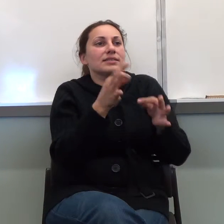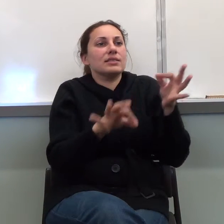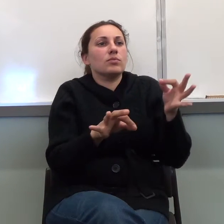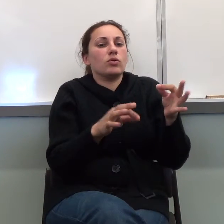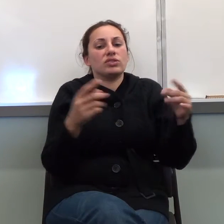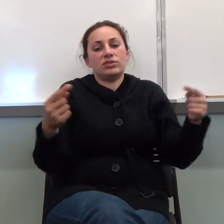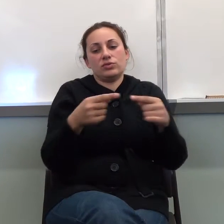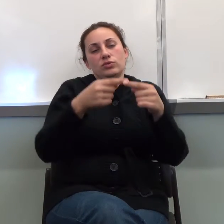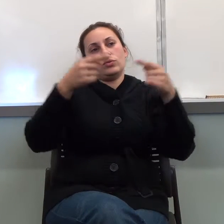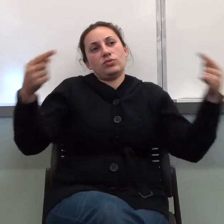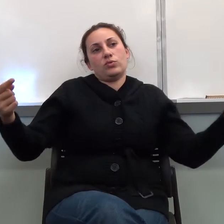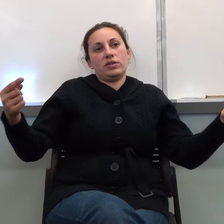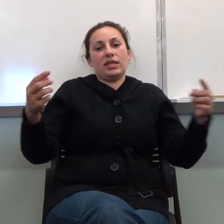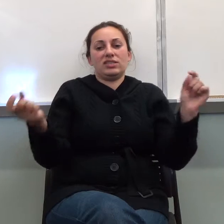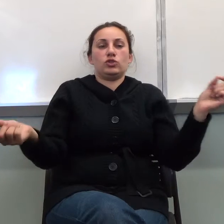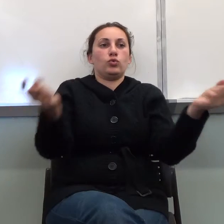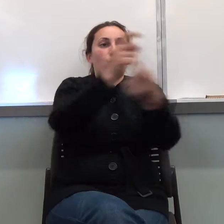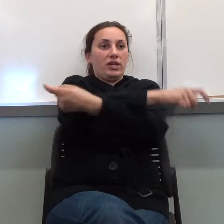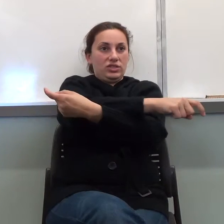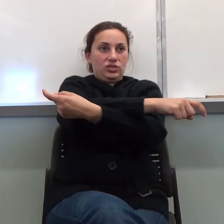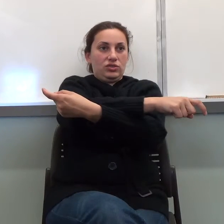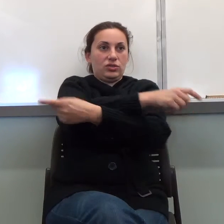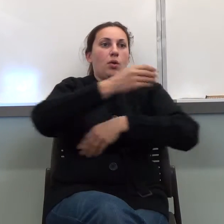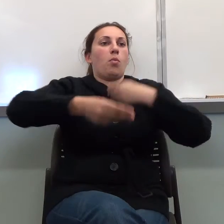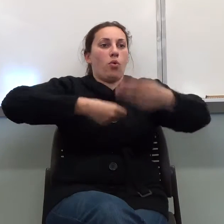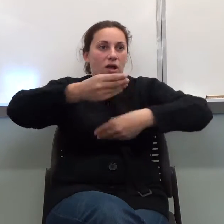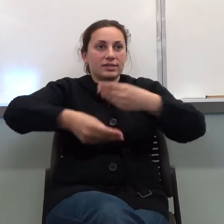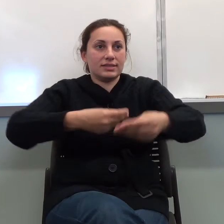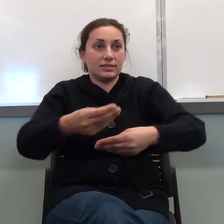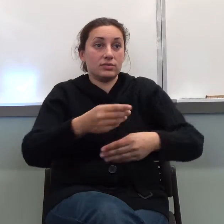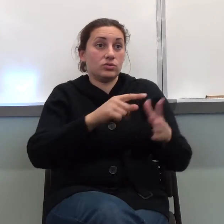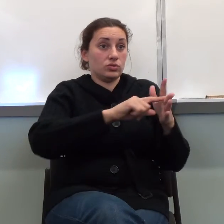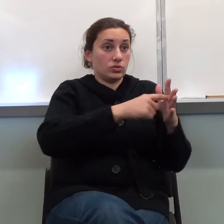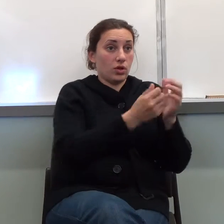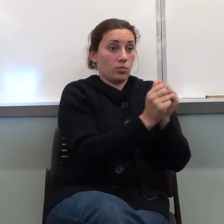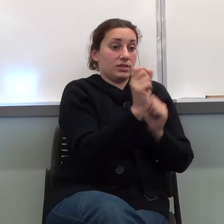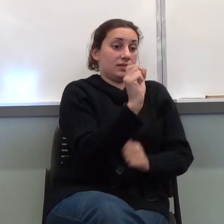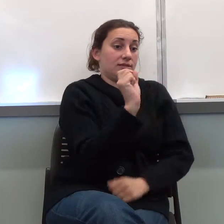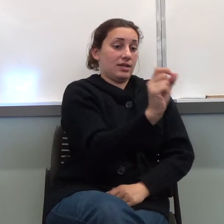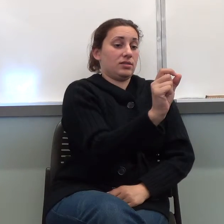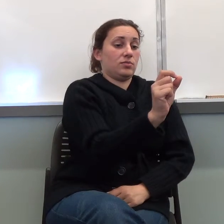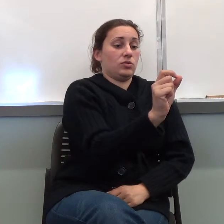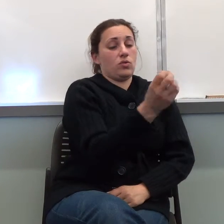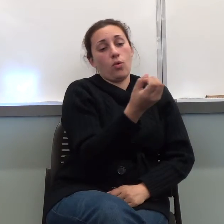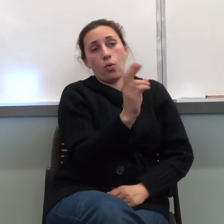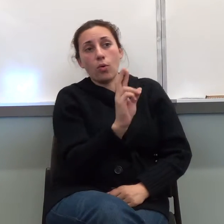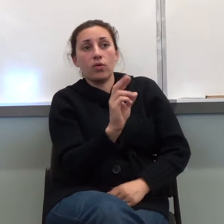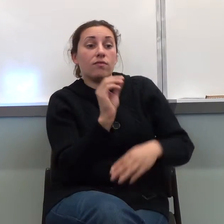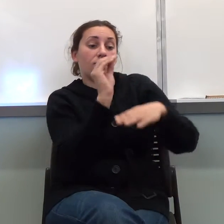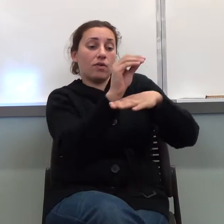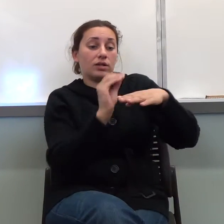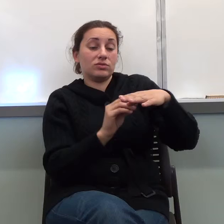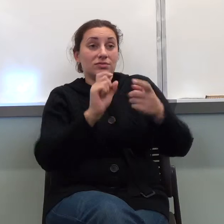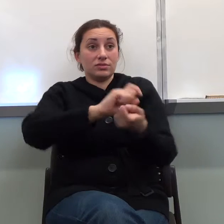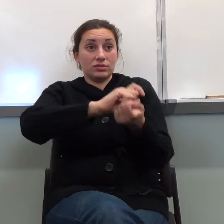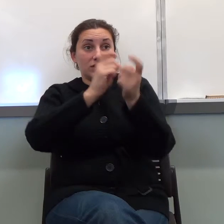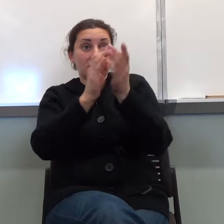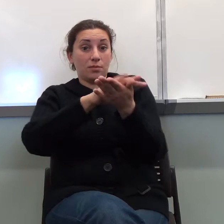process. So, if you're going to start with a decimal or a fraction, and you want to go to a percent, what you're going to